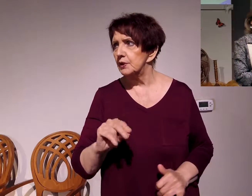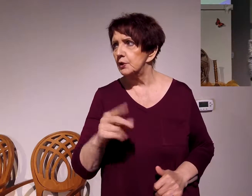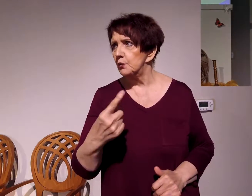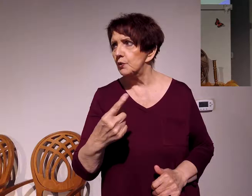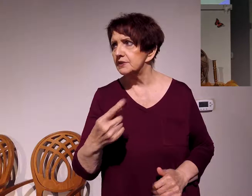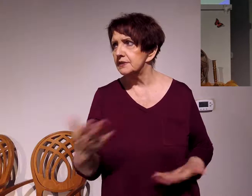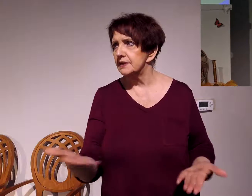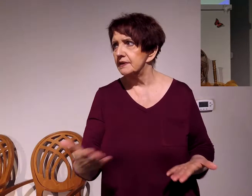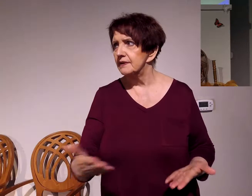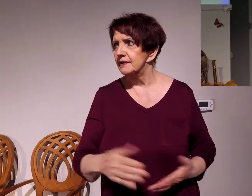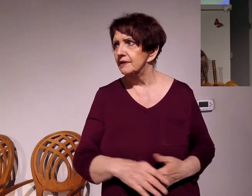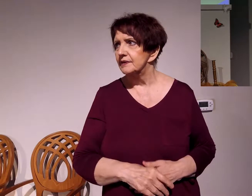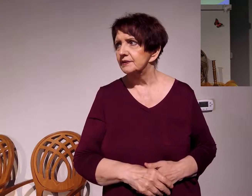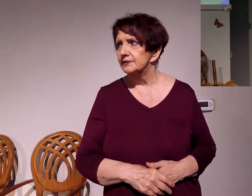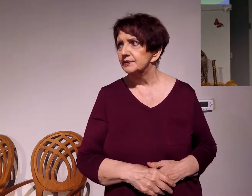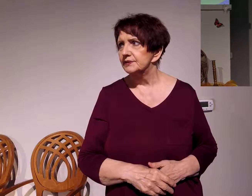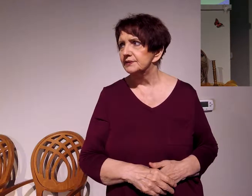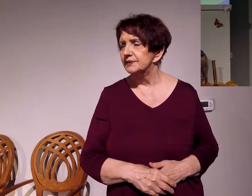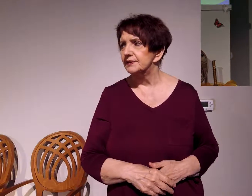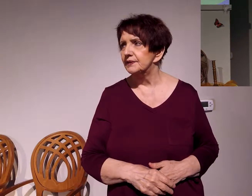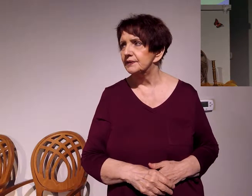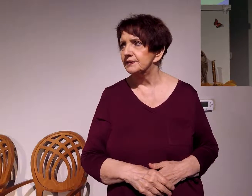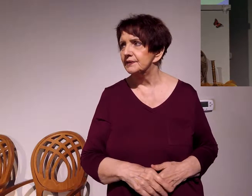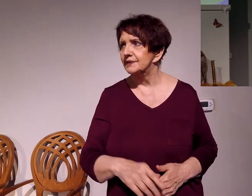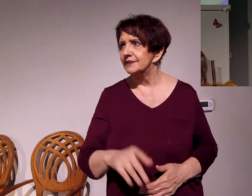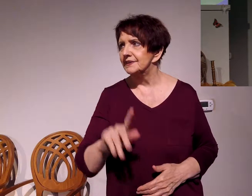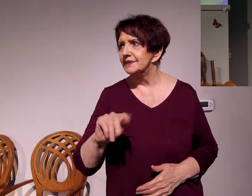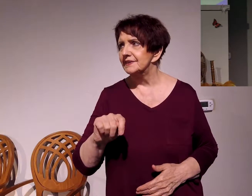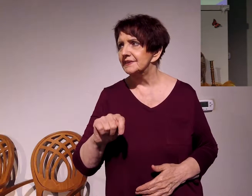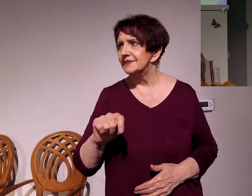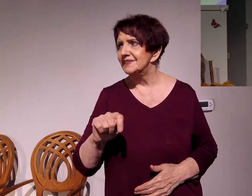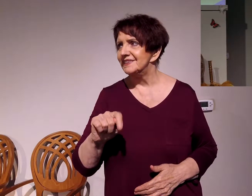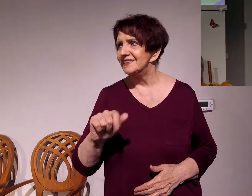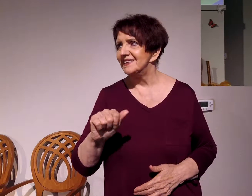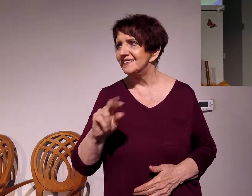here. In Pinky Fellowship Hall. Her tango.